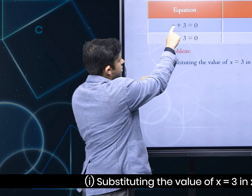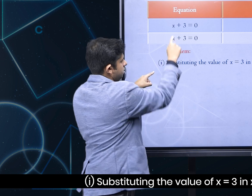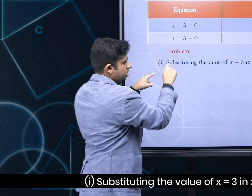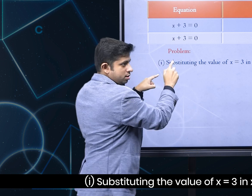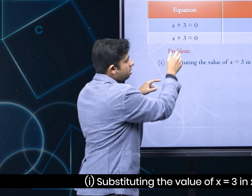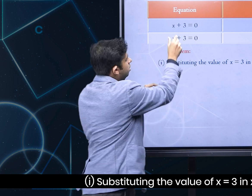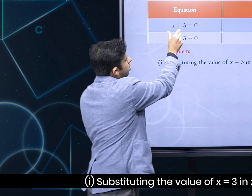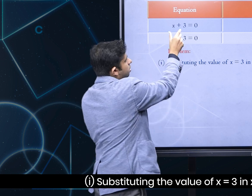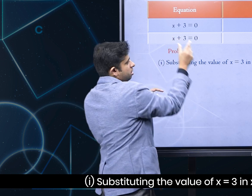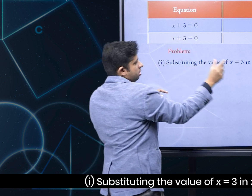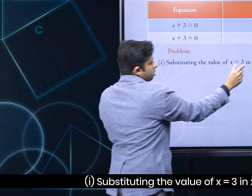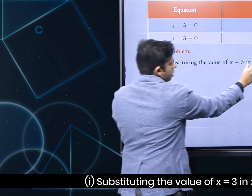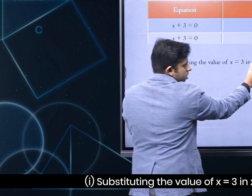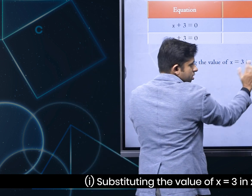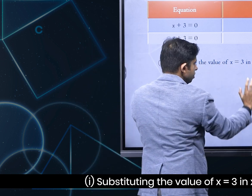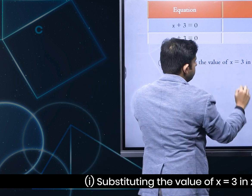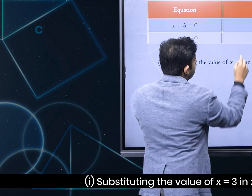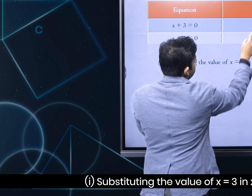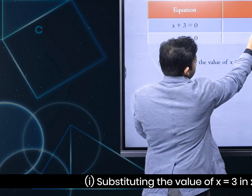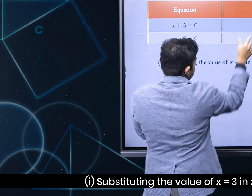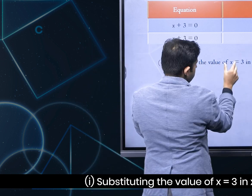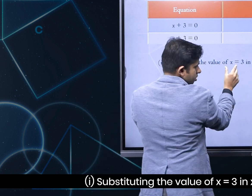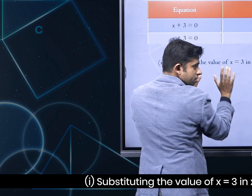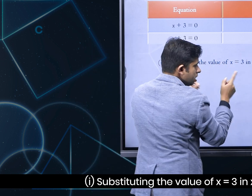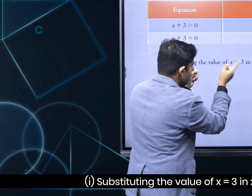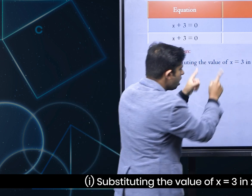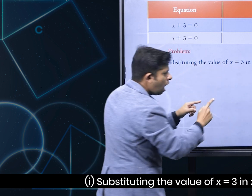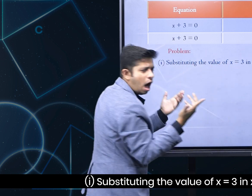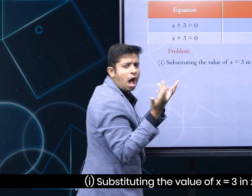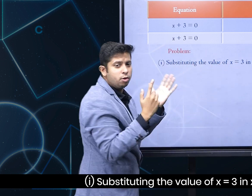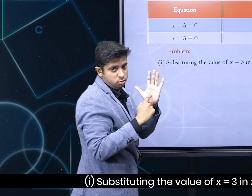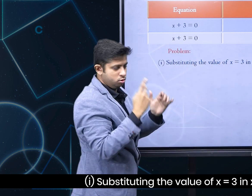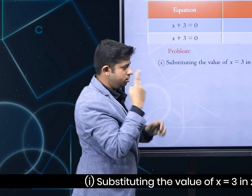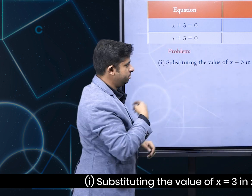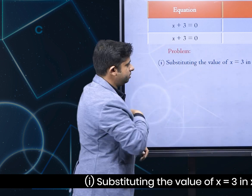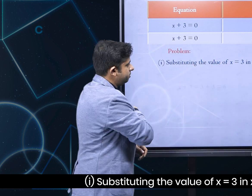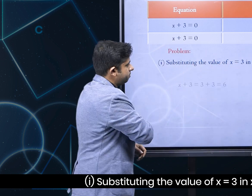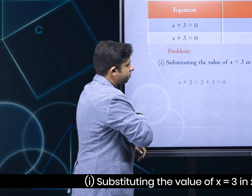First, substituting the value of x equals to 3 in x plus 3, we get